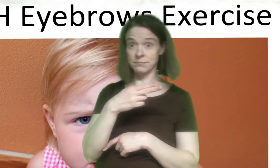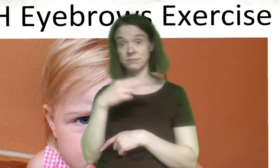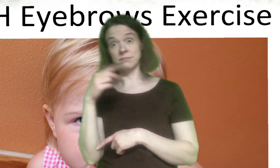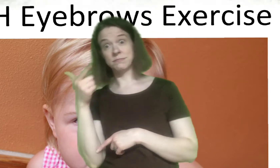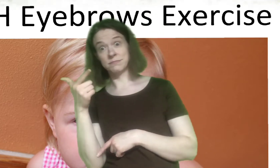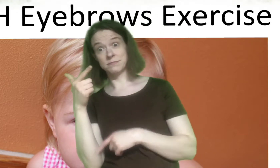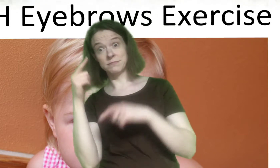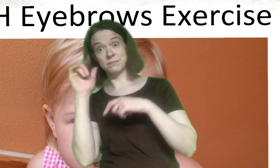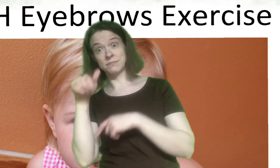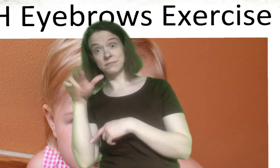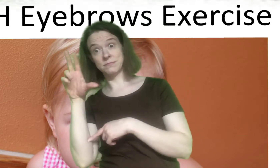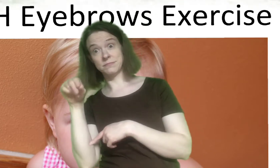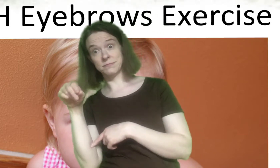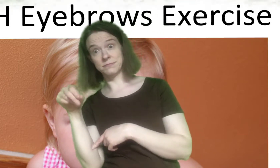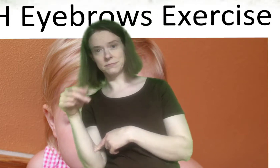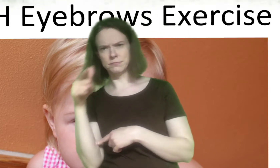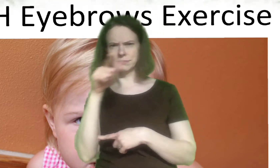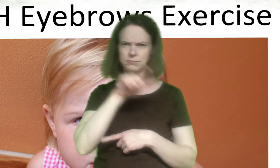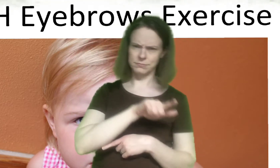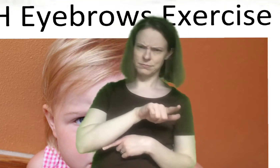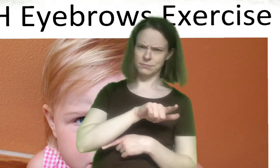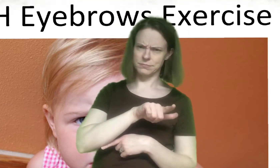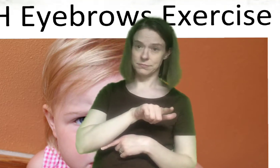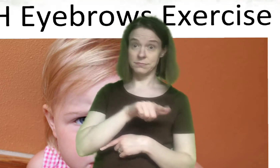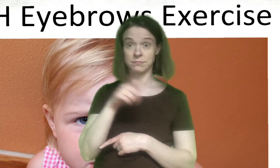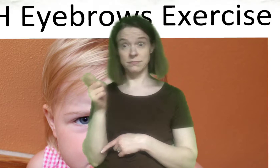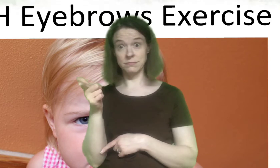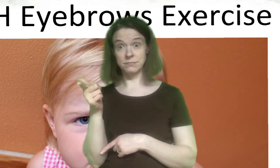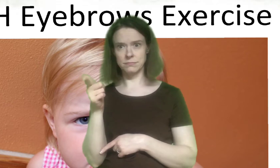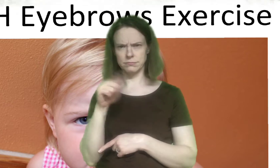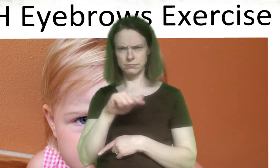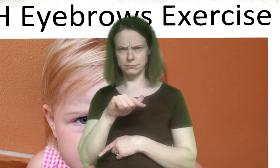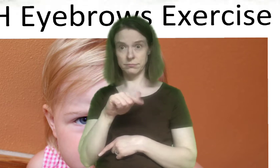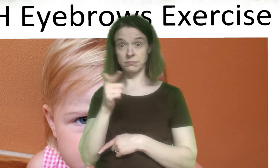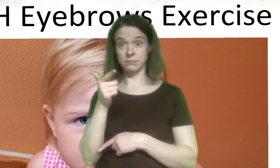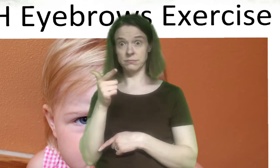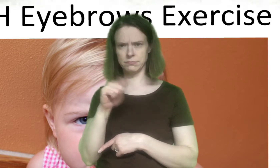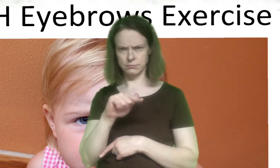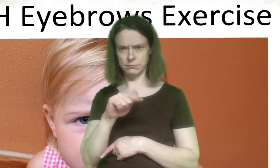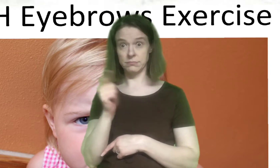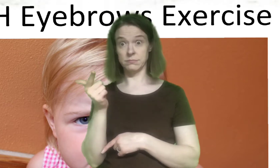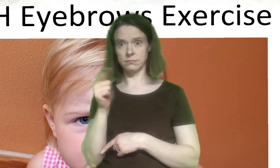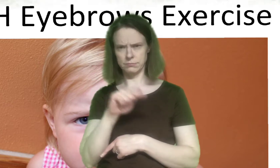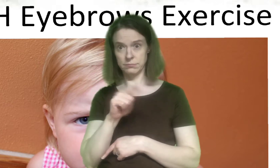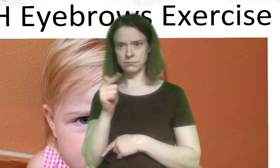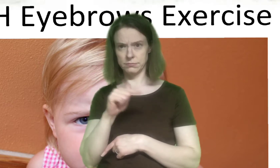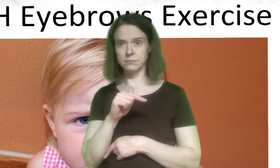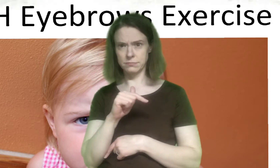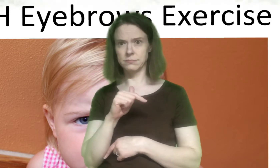WH, yes, no. WH, yes, no, back and forth, back and forth, back and forth.